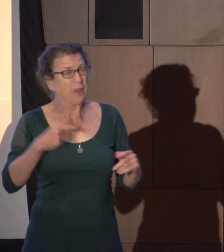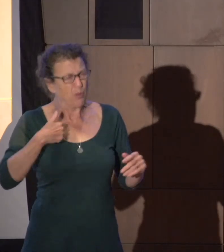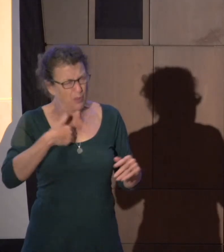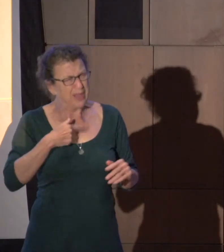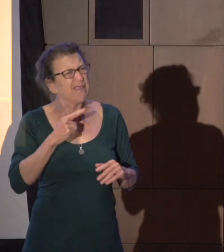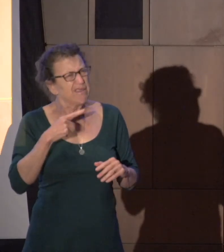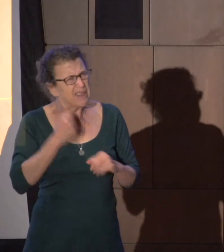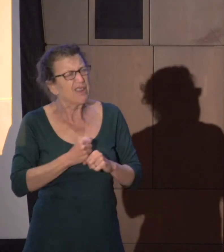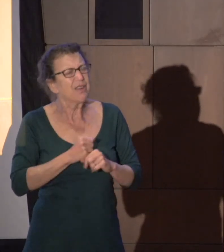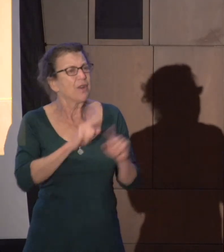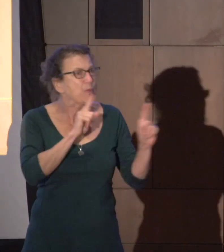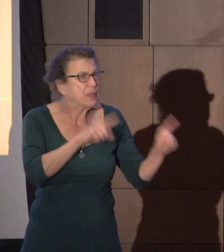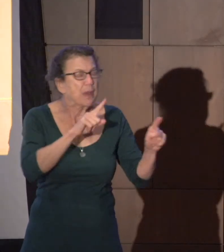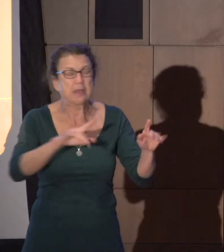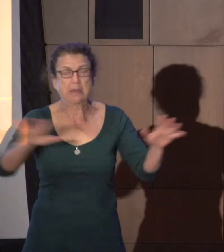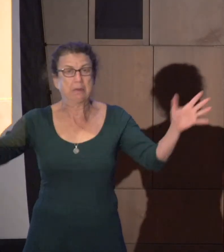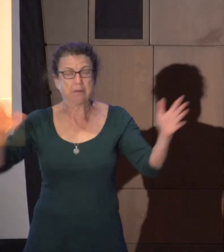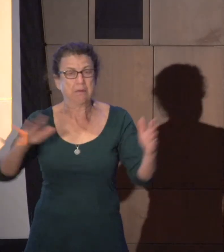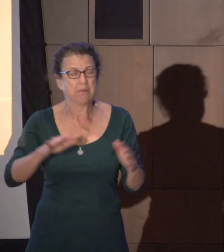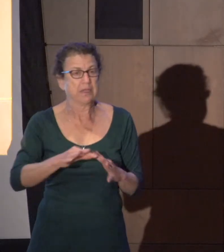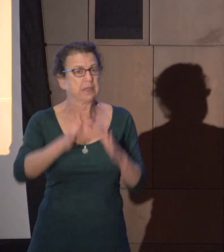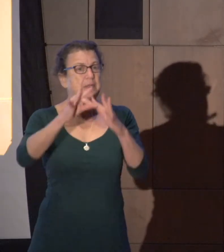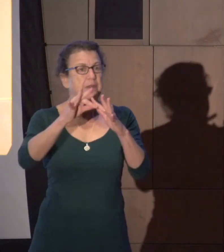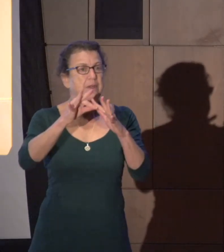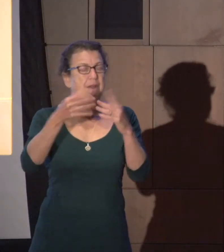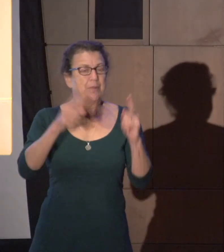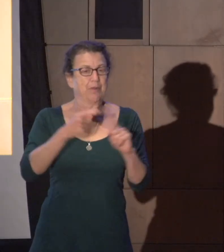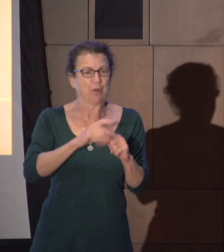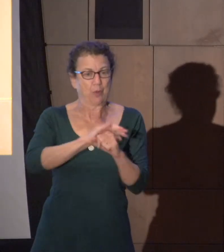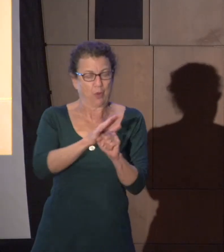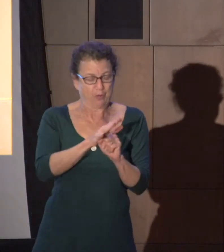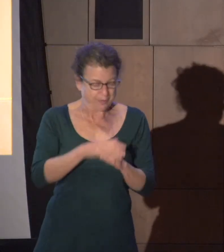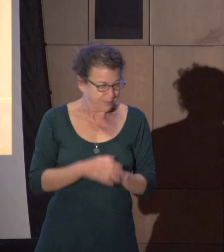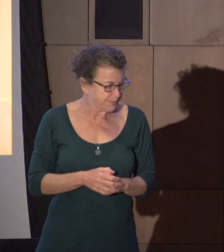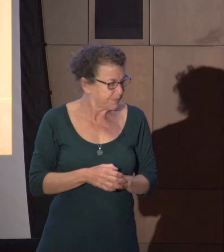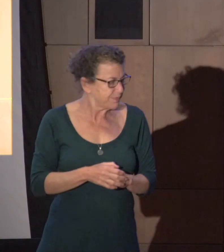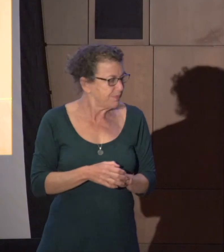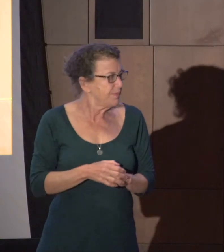much of the year responding to the extraordinary circumstances brought about by COVID-19.